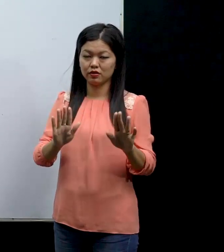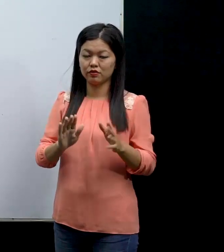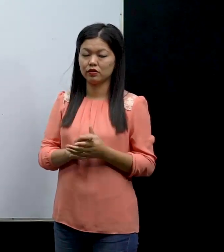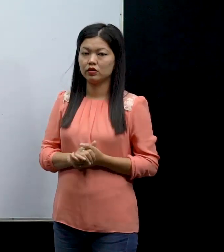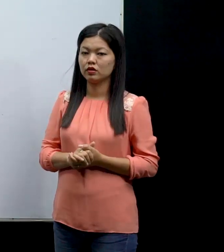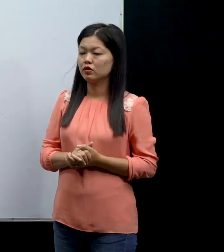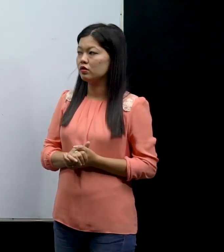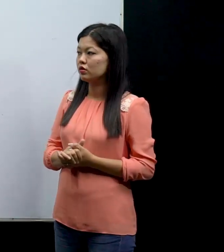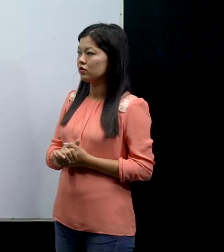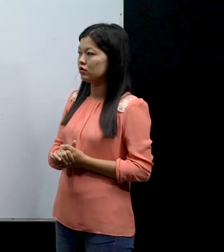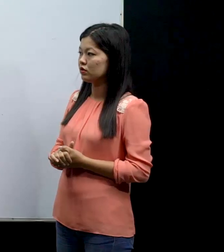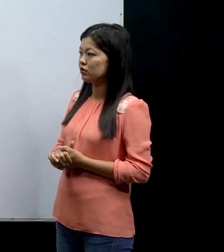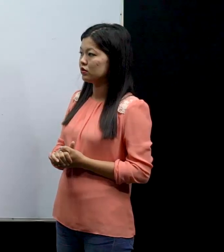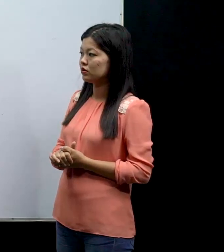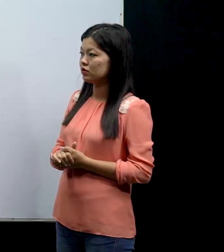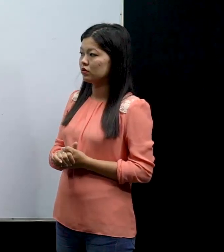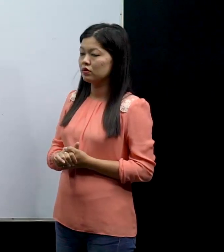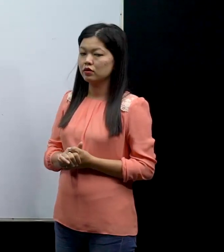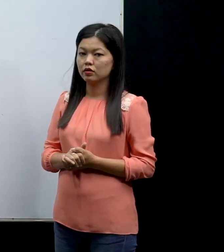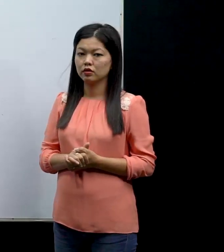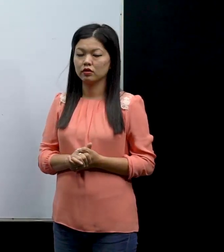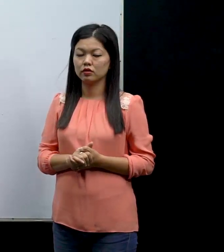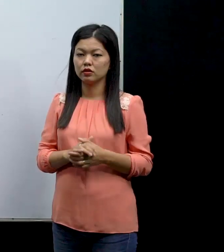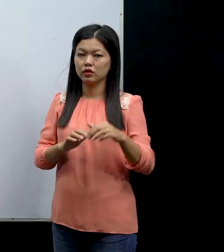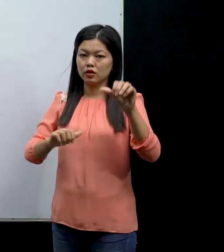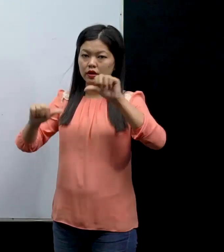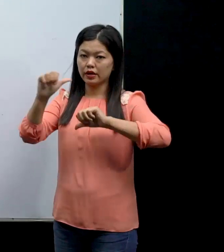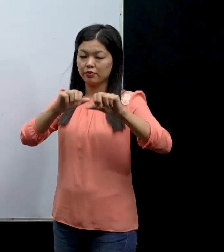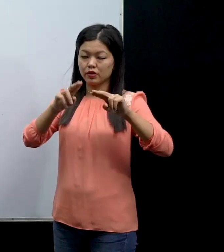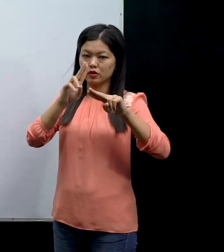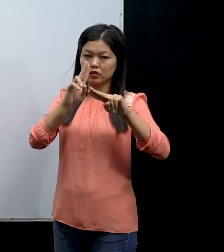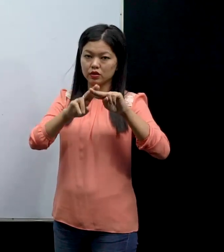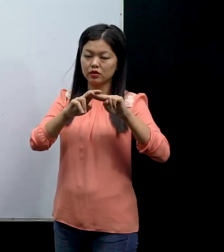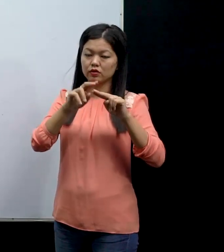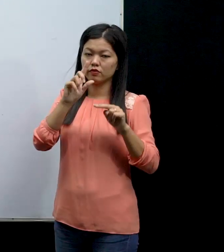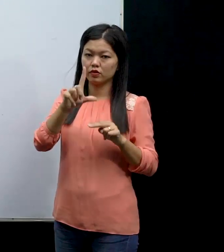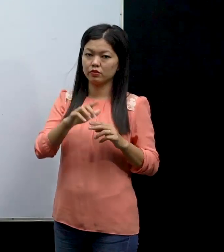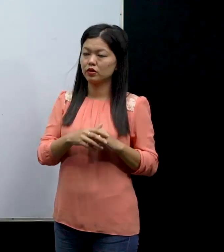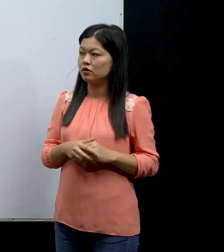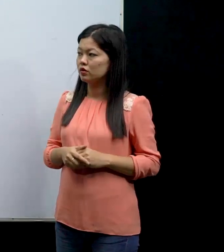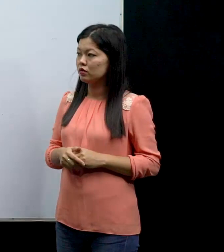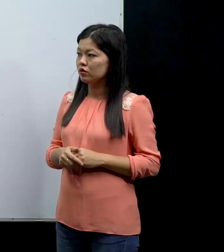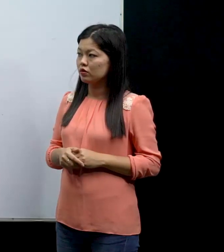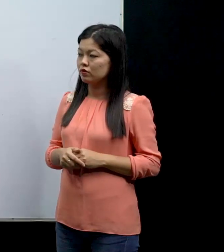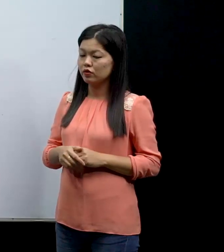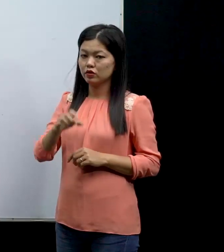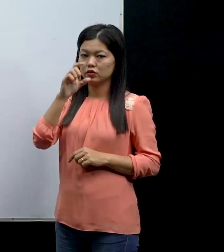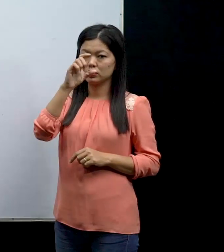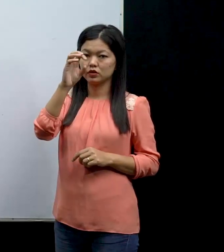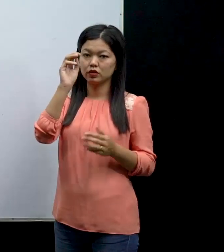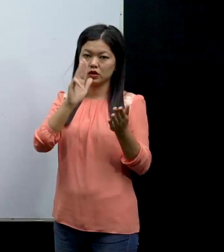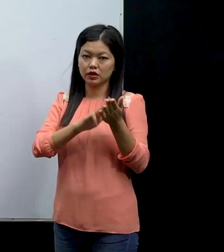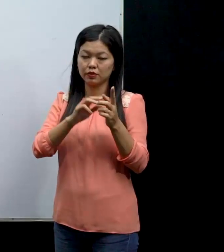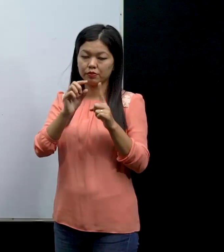given to write the chemical formula of, they have given the name of some compounds. Okay, so what we'll do is we'll convert them into a